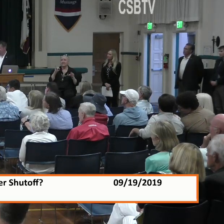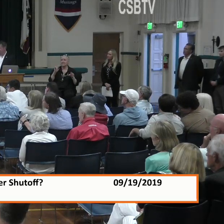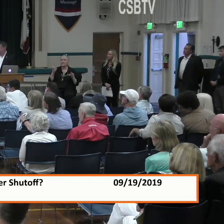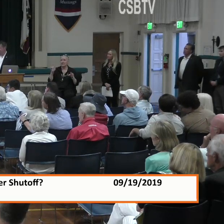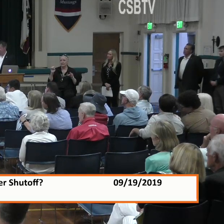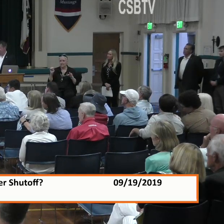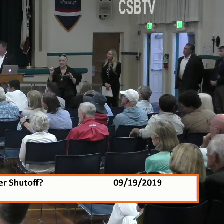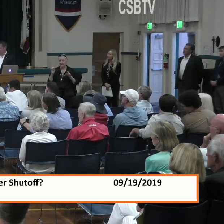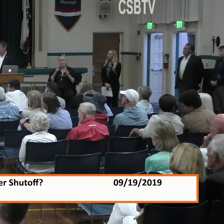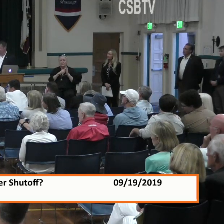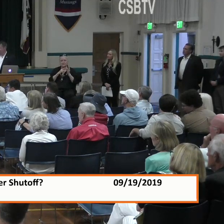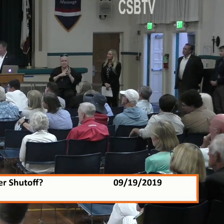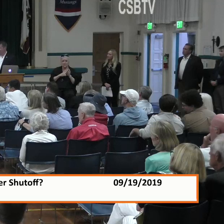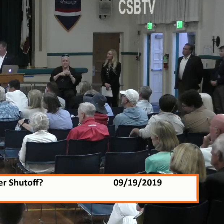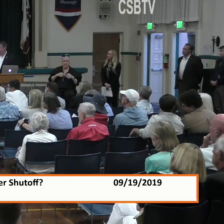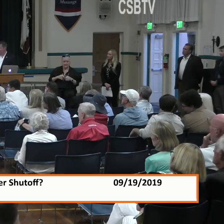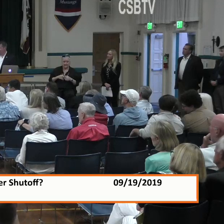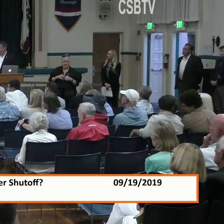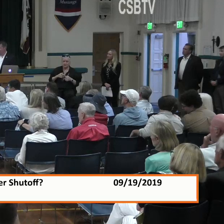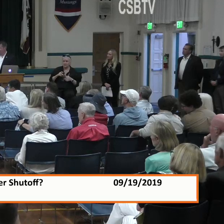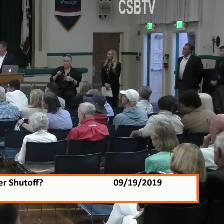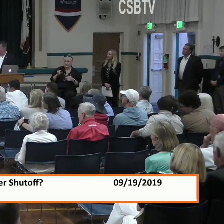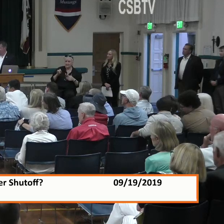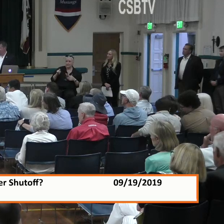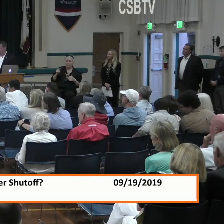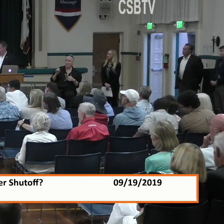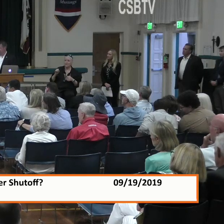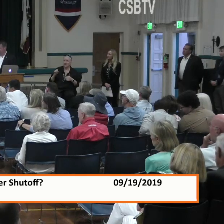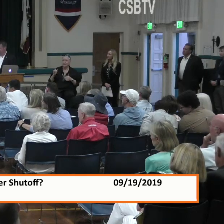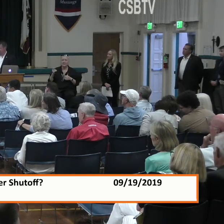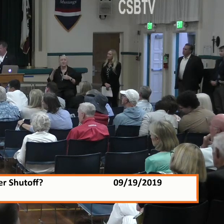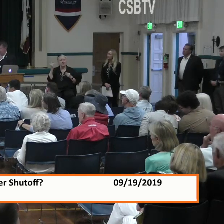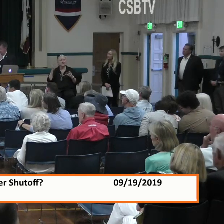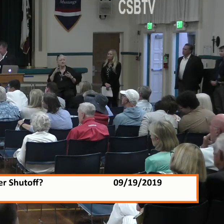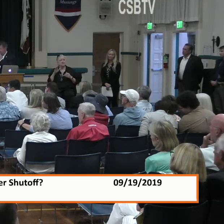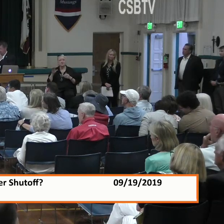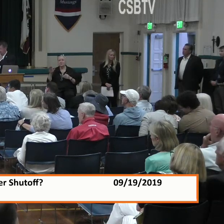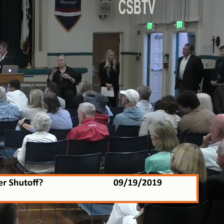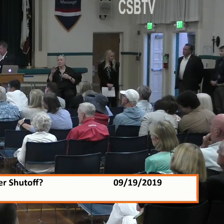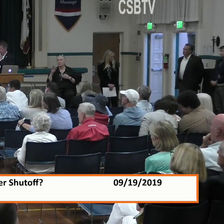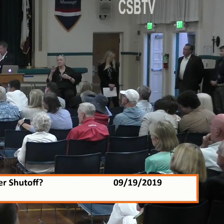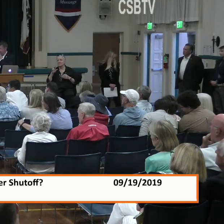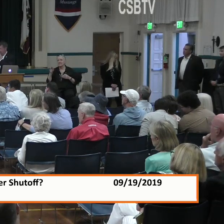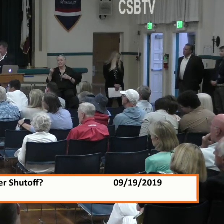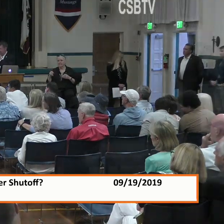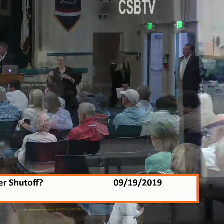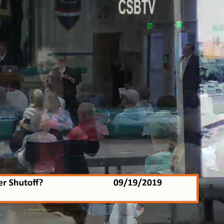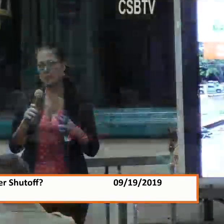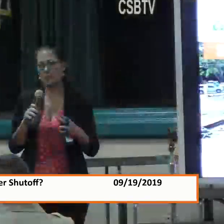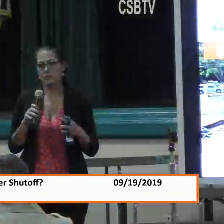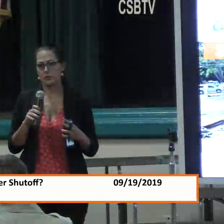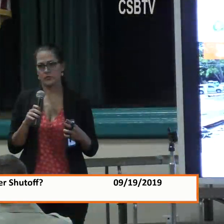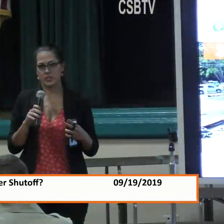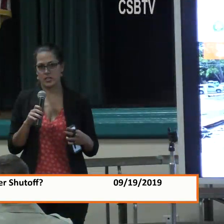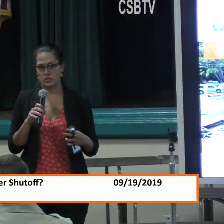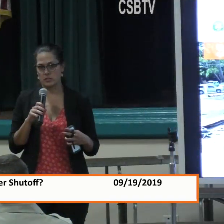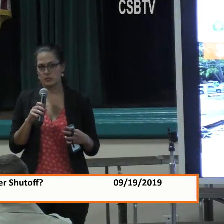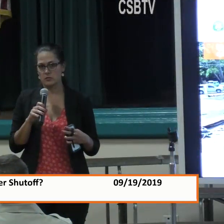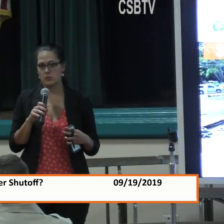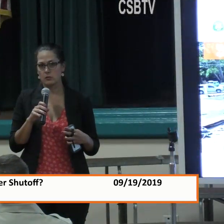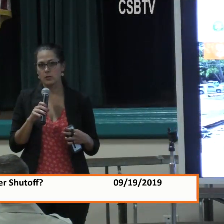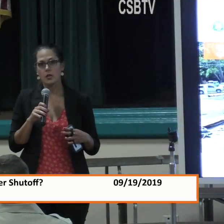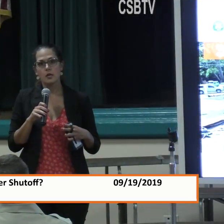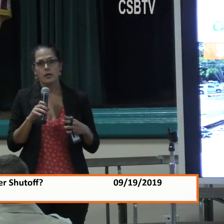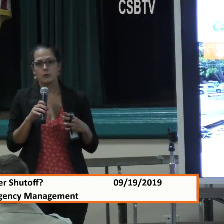which is where you text in your zip code, that only tells us your zip code and doesn't give us a refined area of